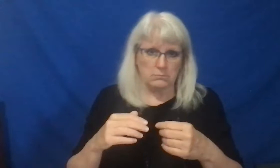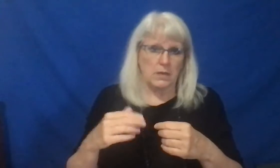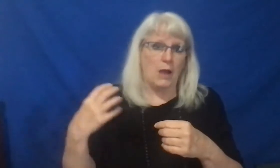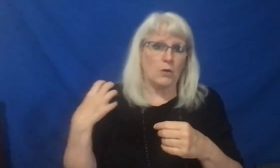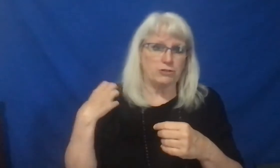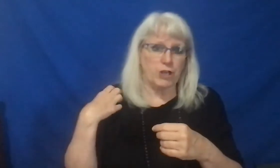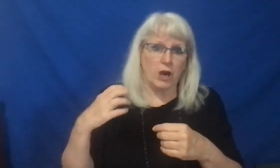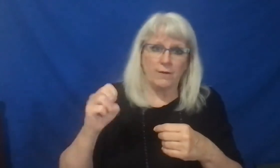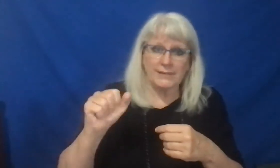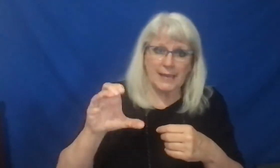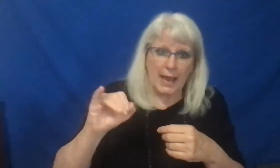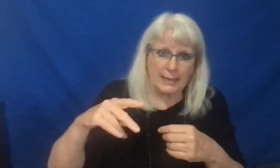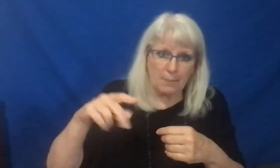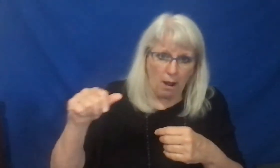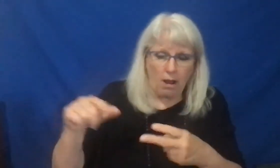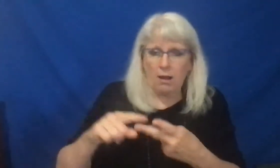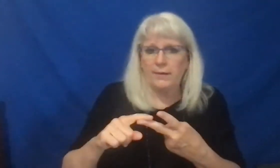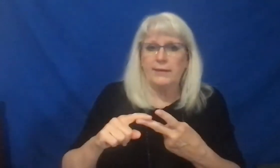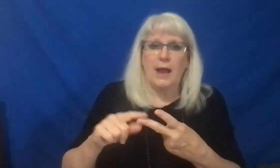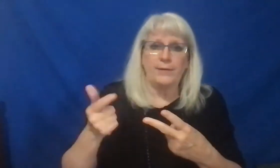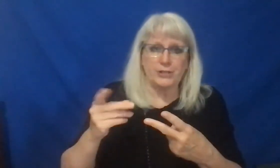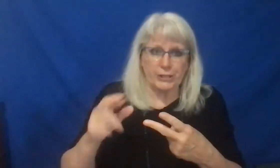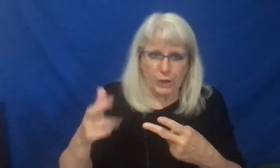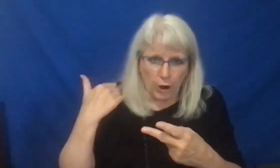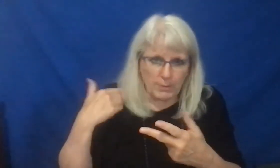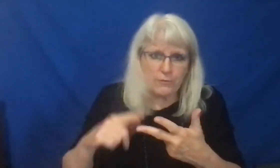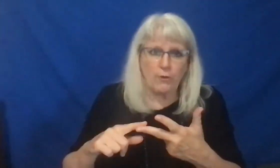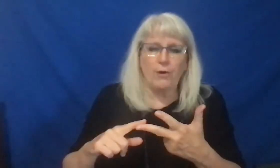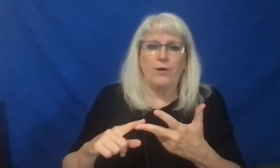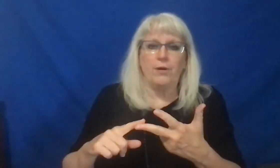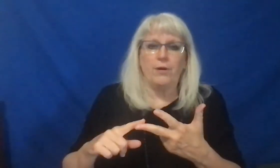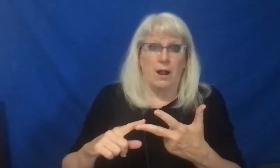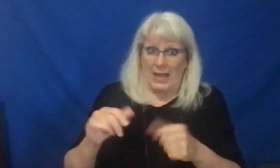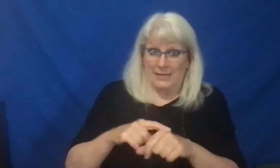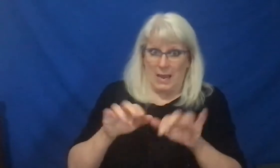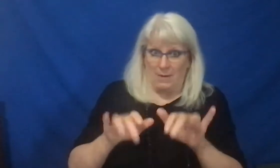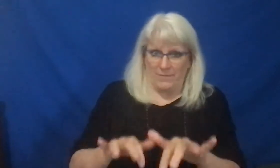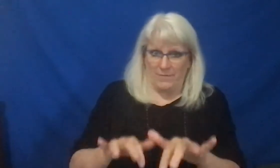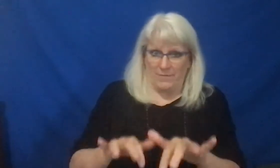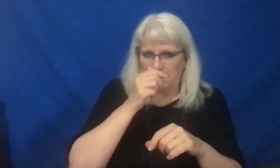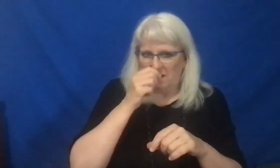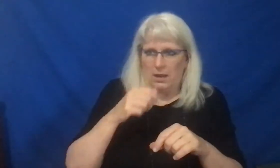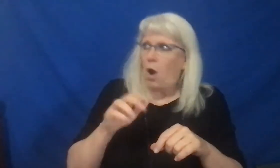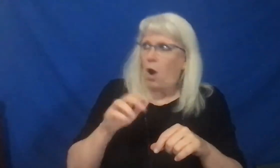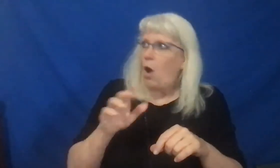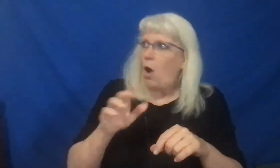My participation as a GSR. At the time when I filled out the application, no, I wasn't yet. I was not yet the